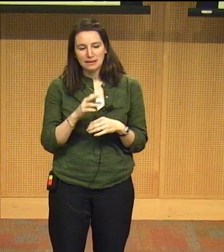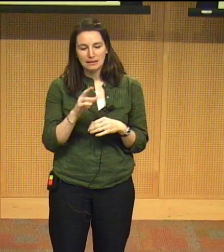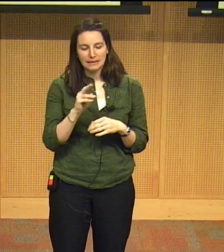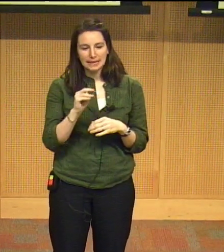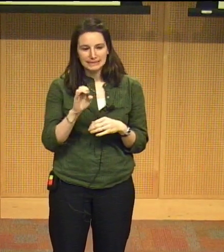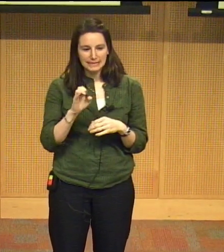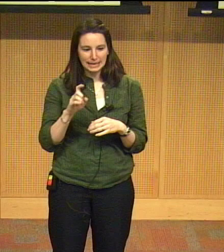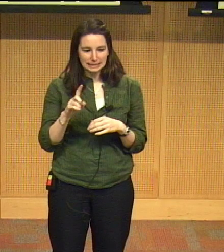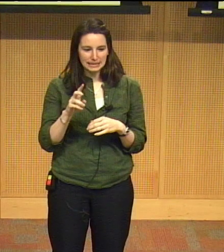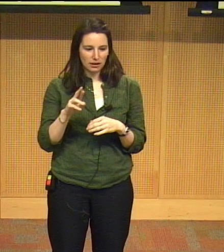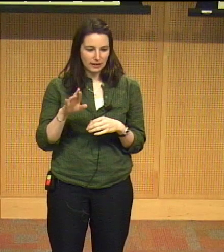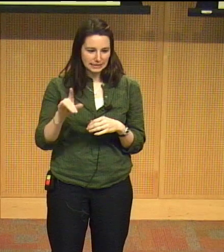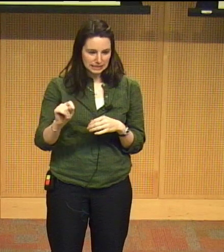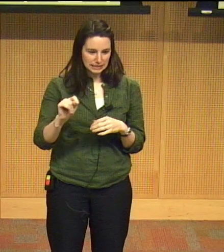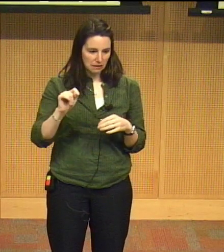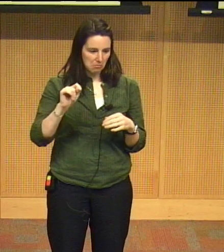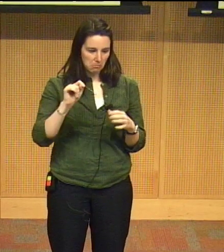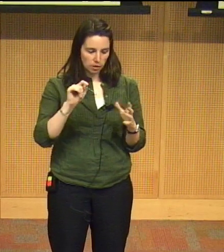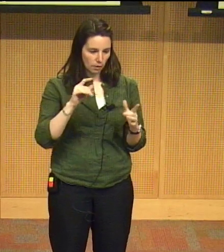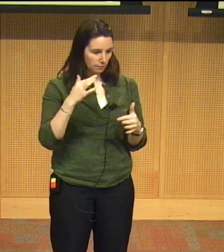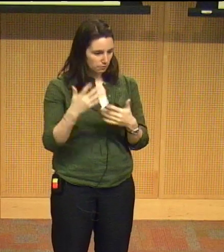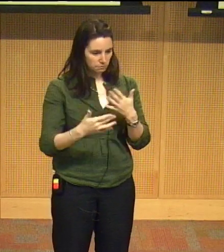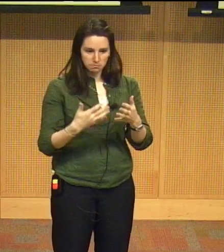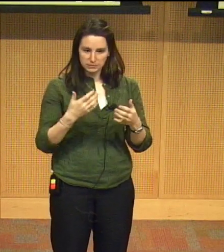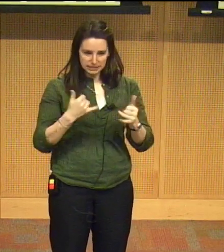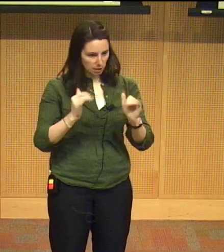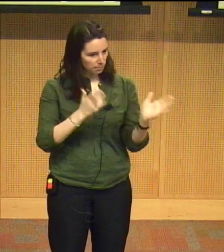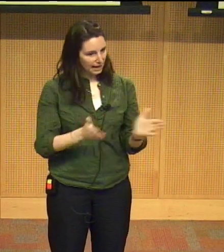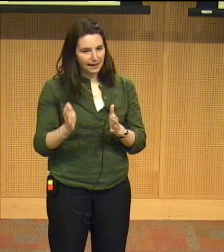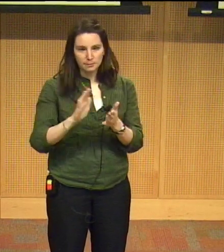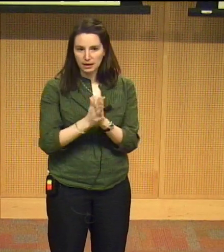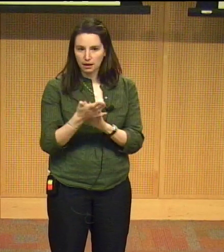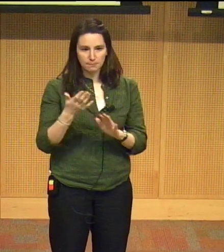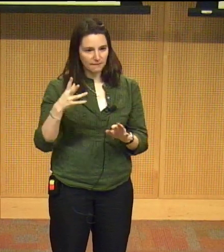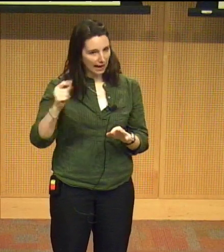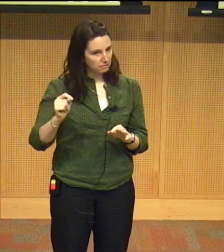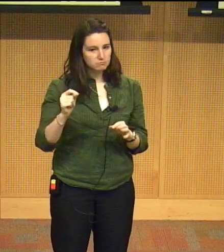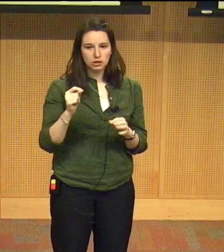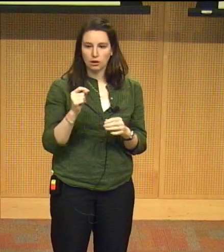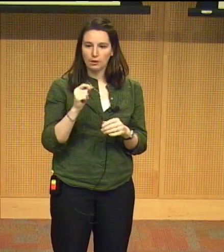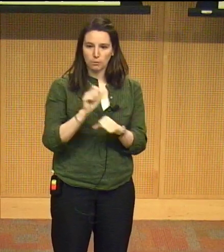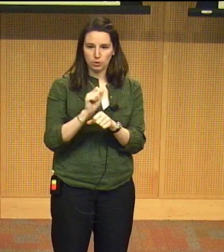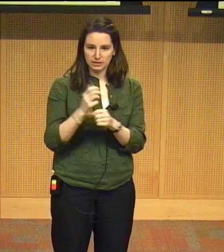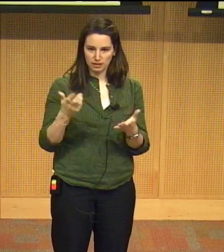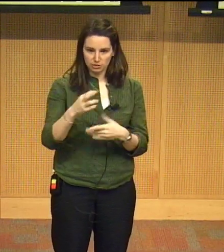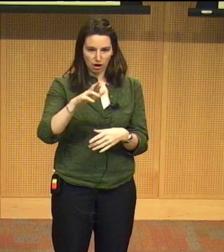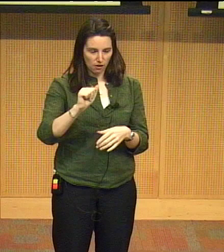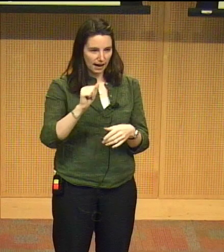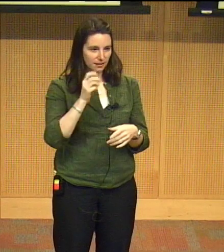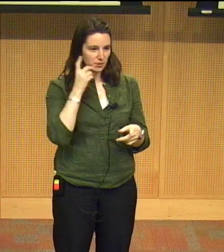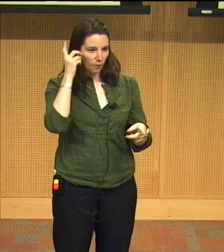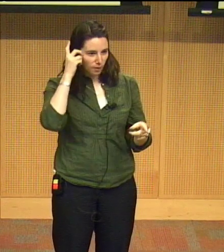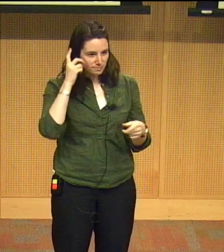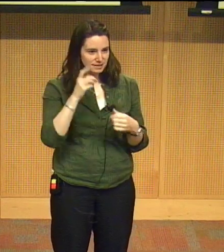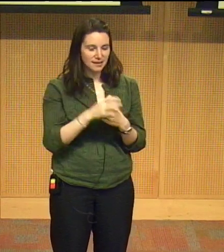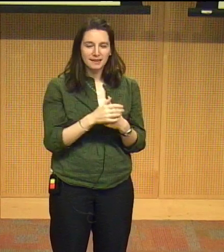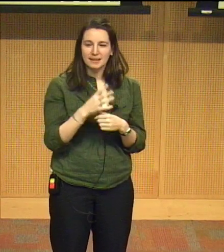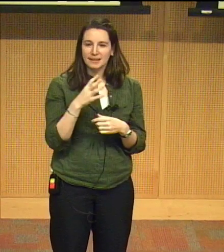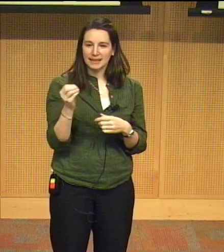And in NTID, RIT, you know, I still plan to become a vet. You know, I worked here as an RA in the dorms, and I